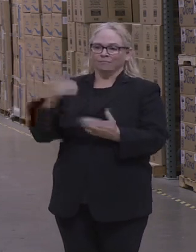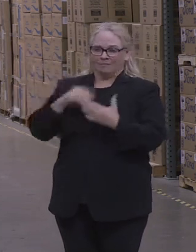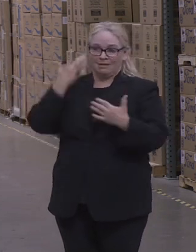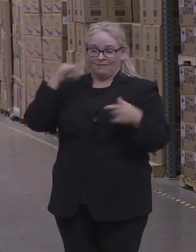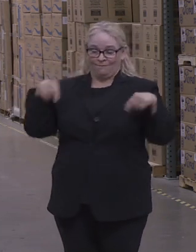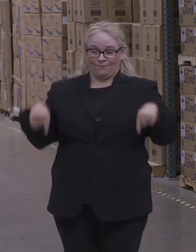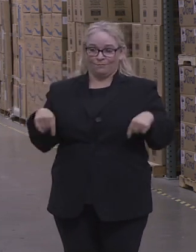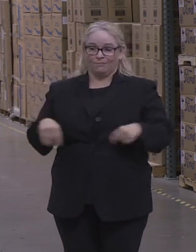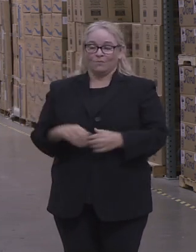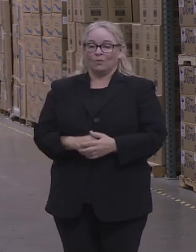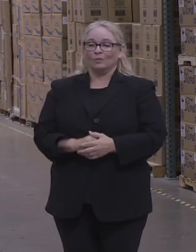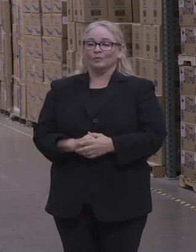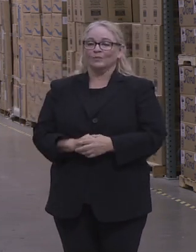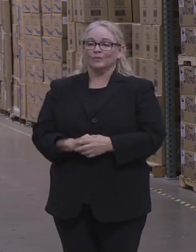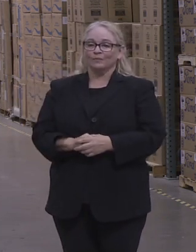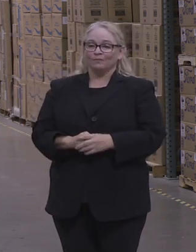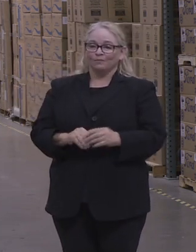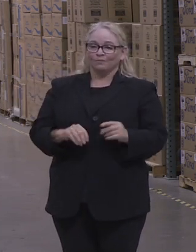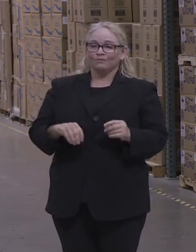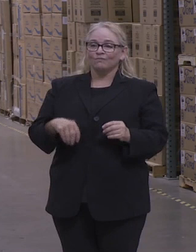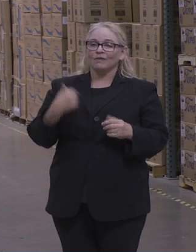able to procure roughly